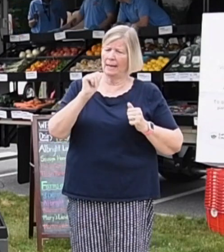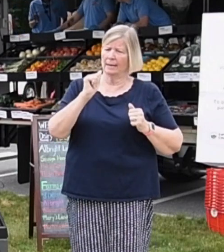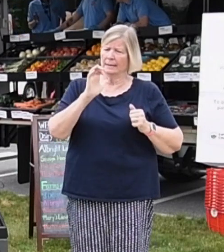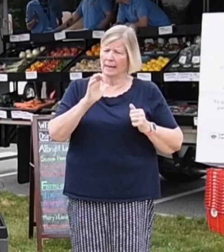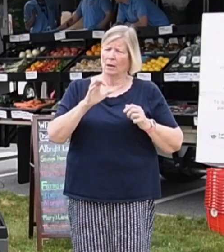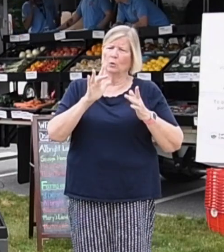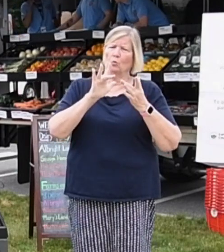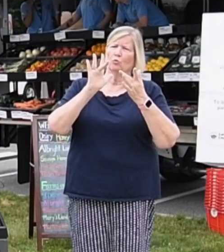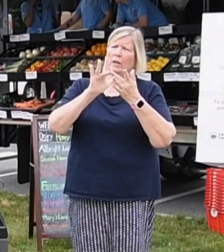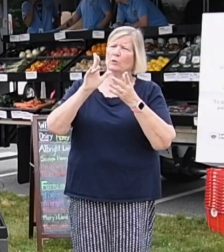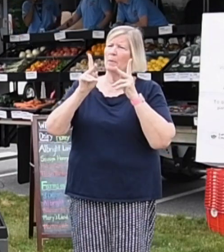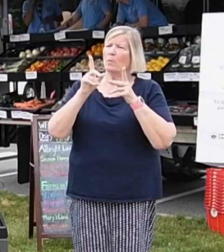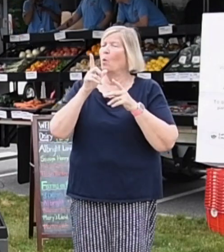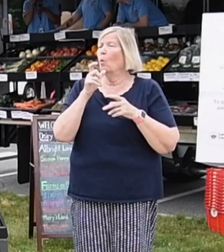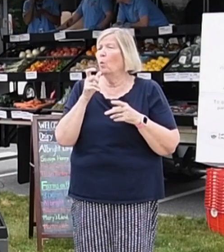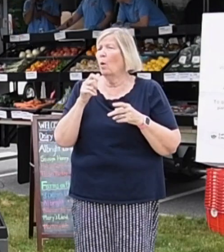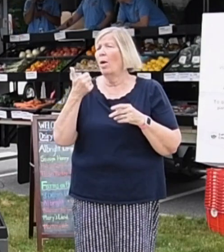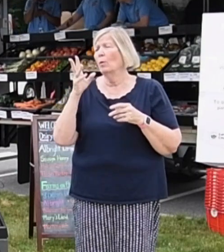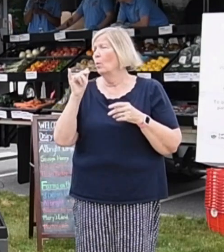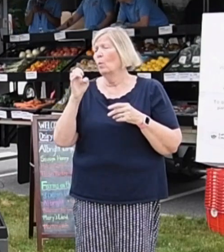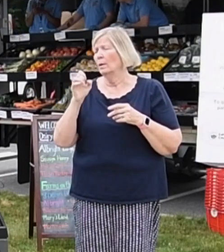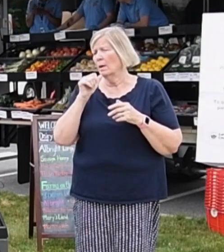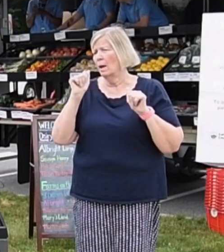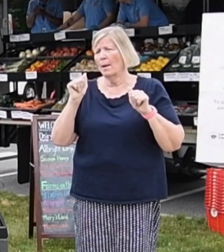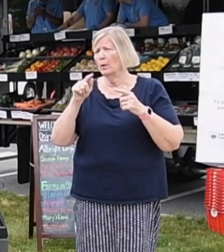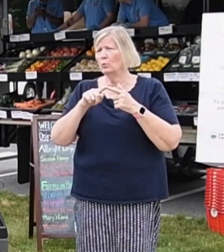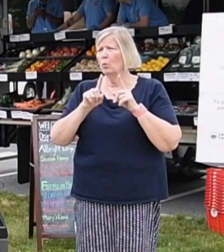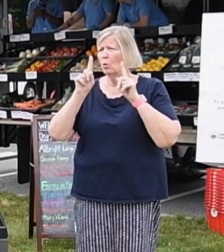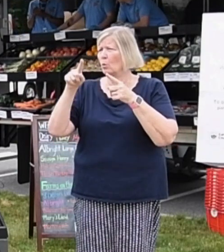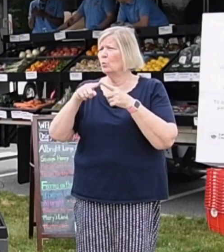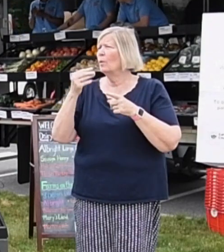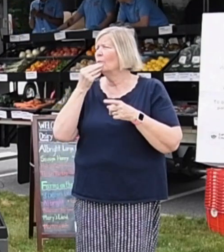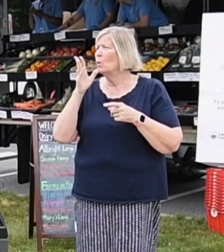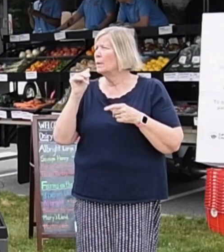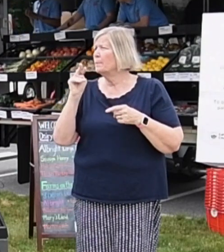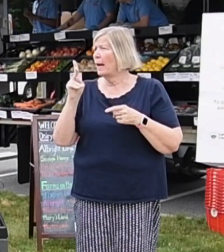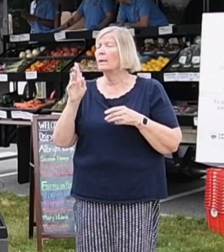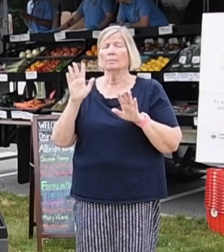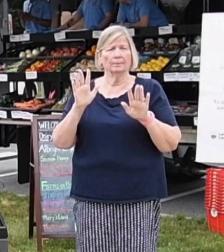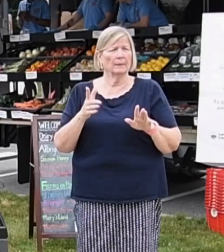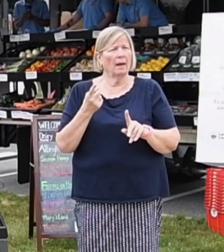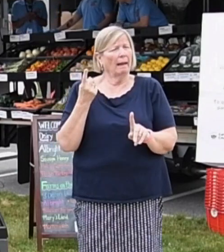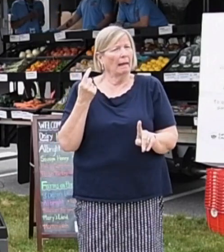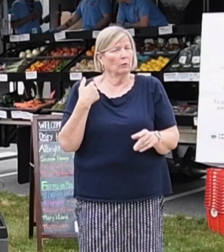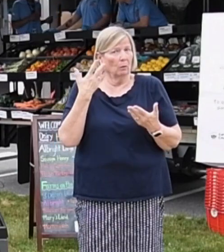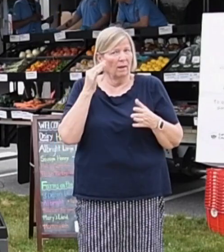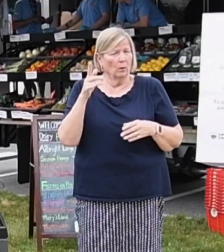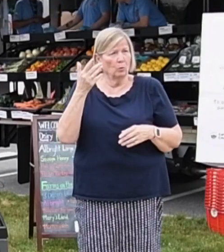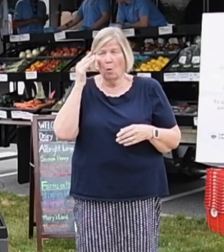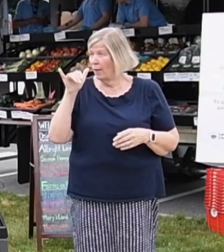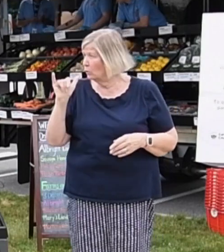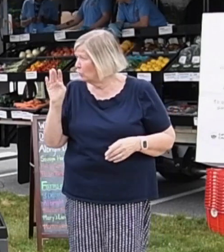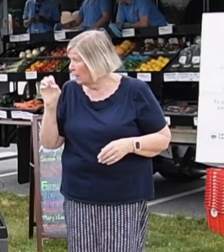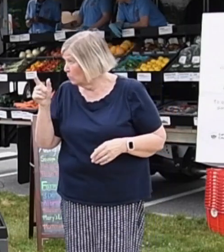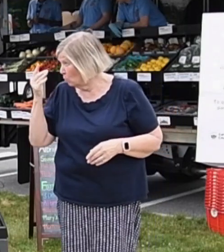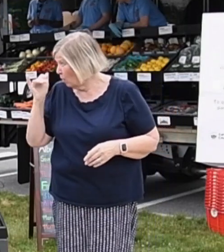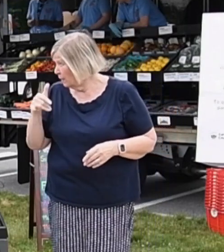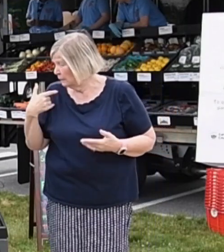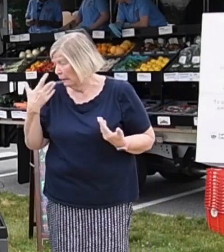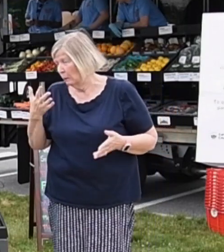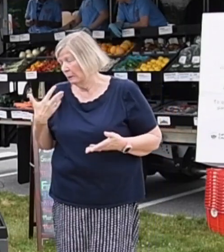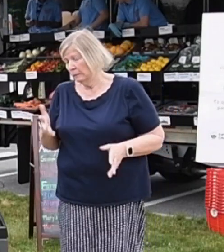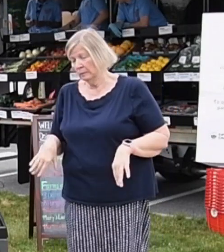people who would otherwise not be able to get to the food bank. Last year, and I don't know if you knew this, James. Do you know this? I